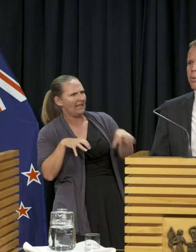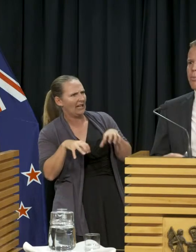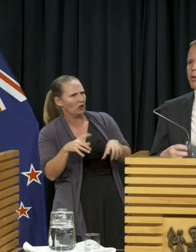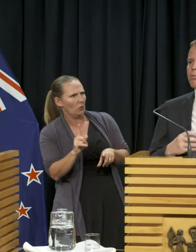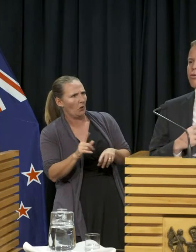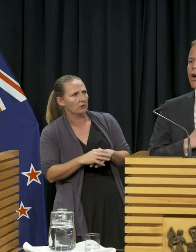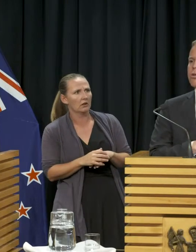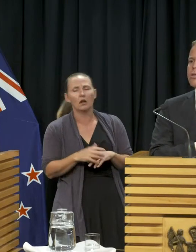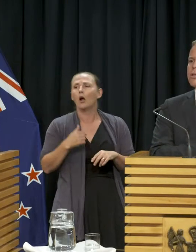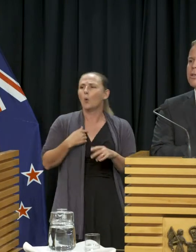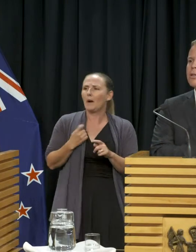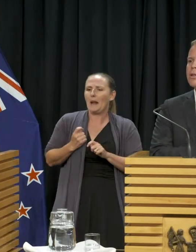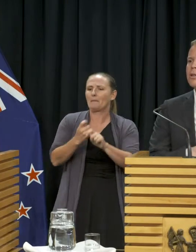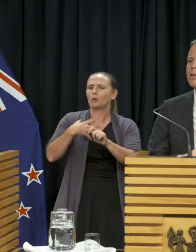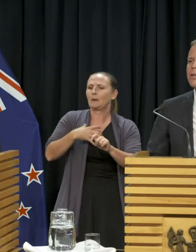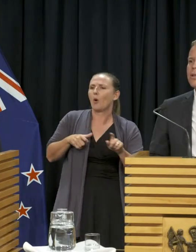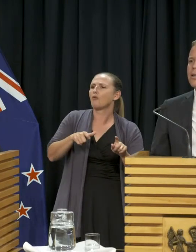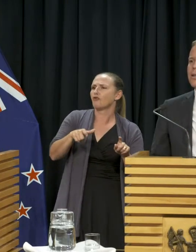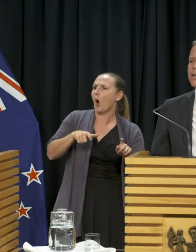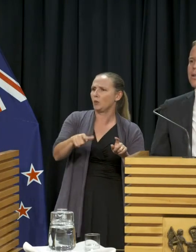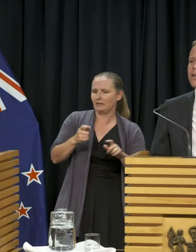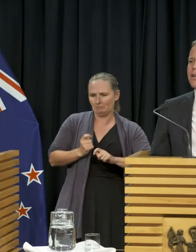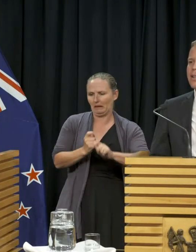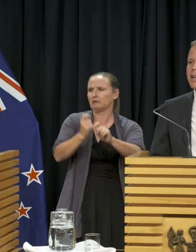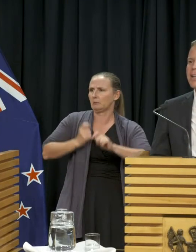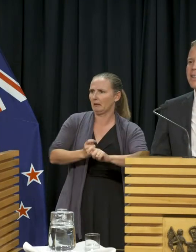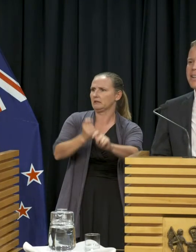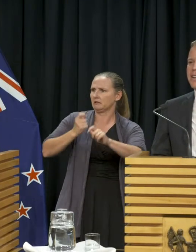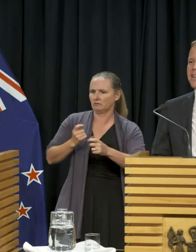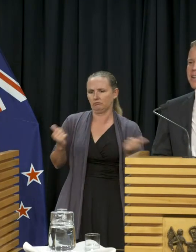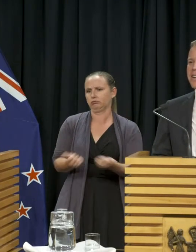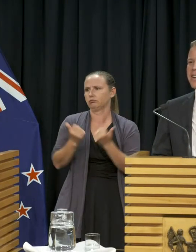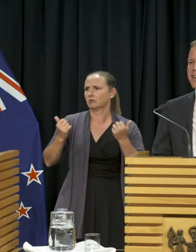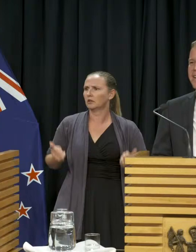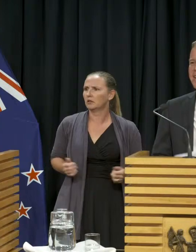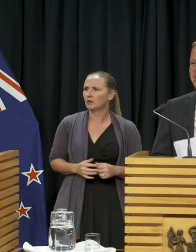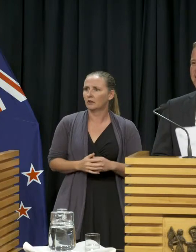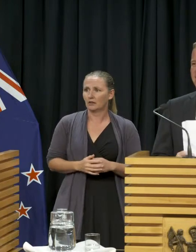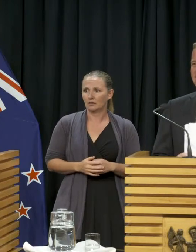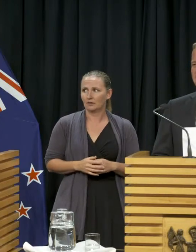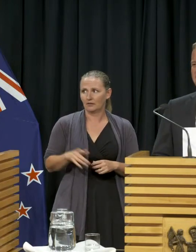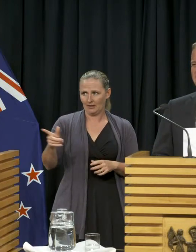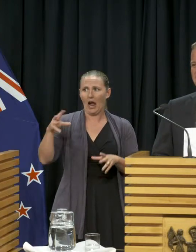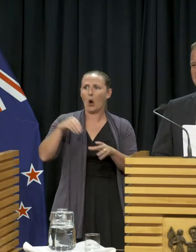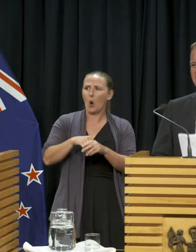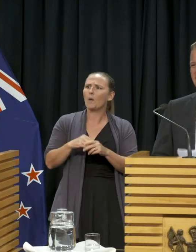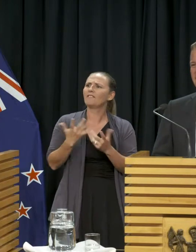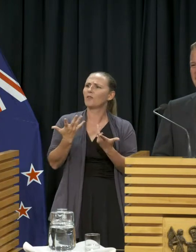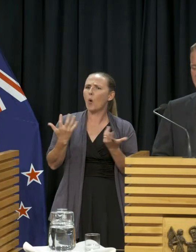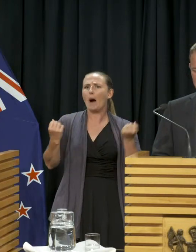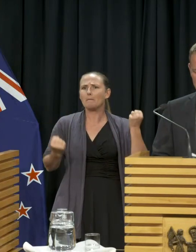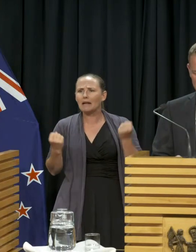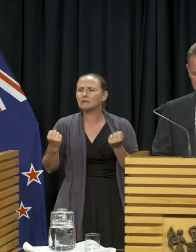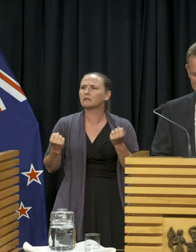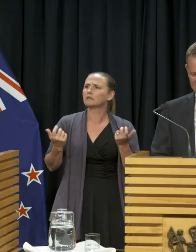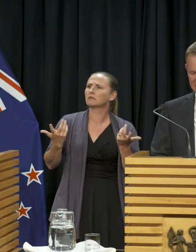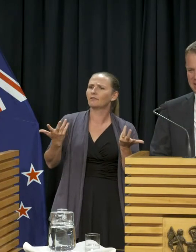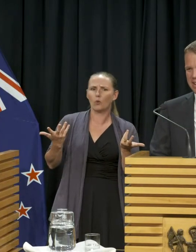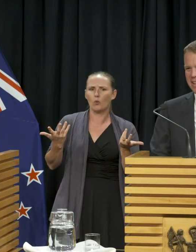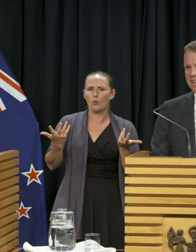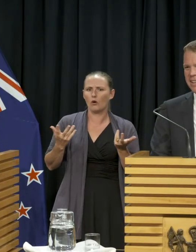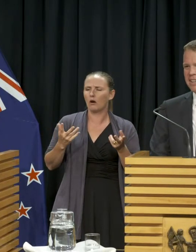that's required? Well, we're building more roads. You're building more roads? Yeah. Okay, including for public transport. I mean, the spend that we've got